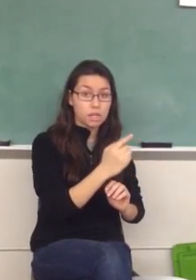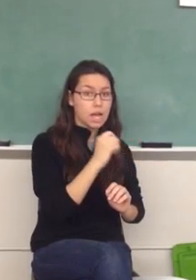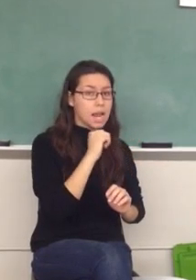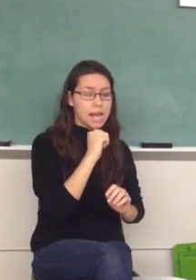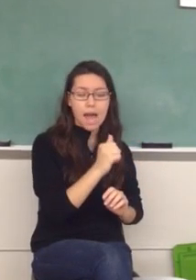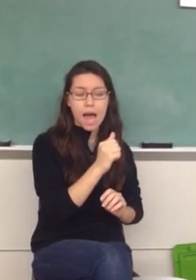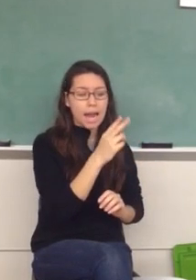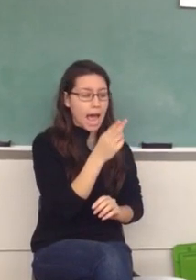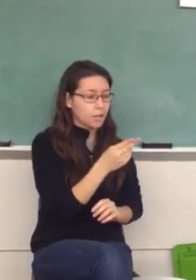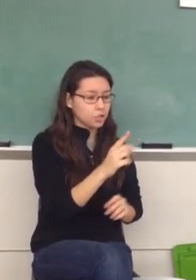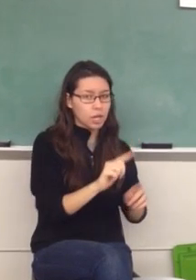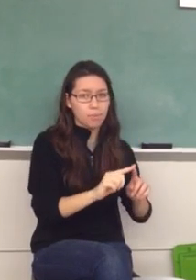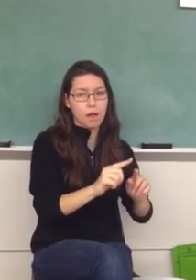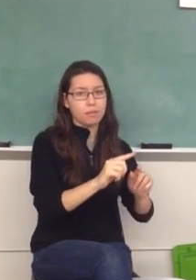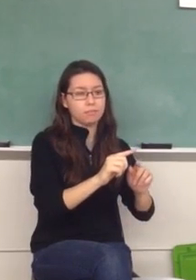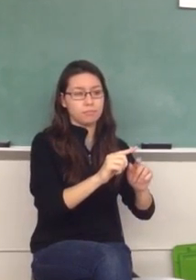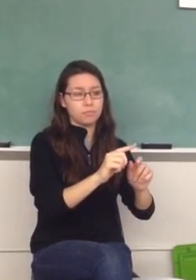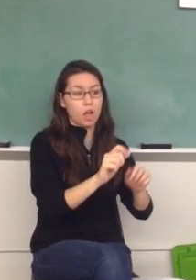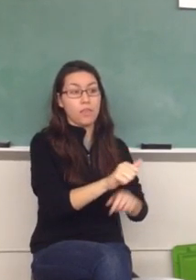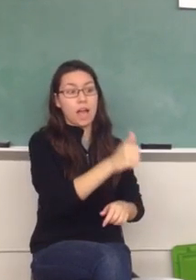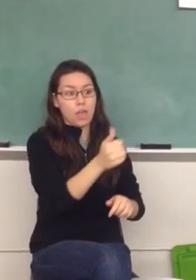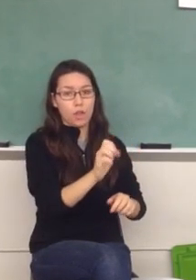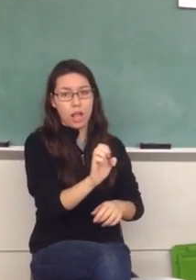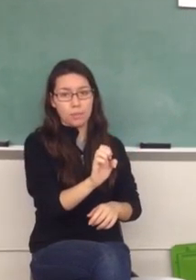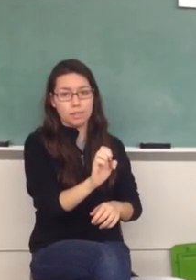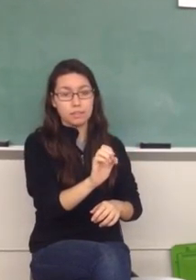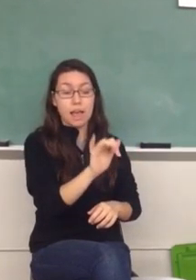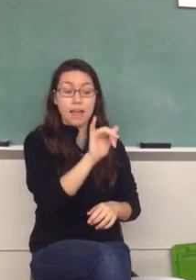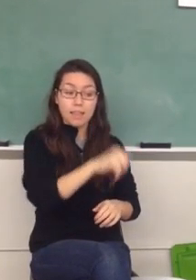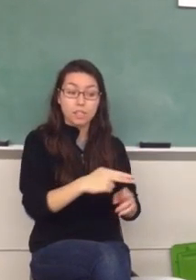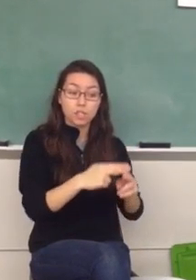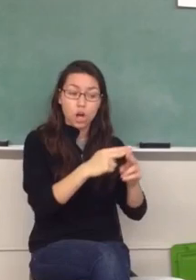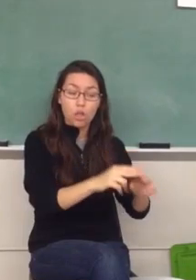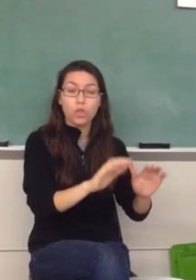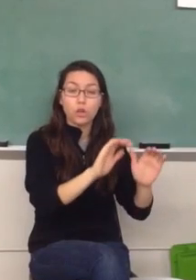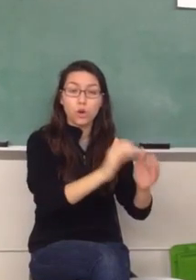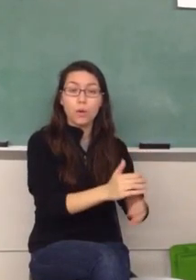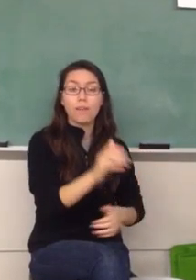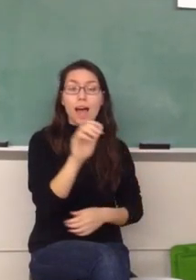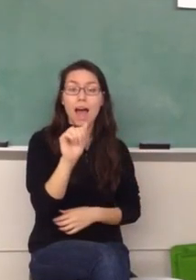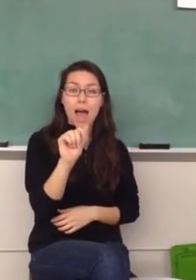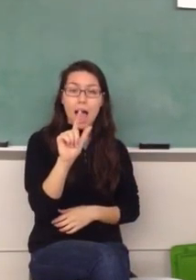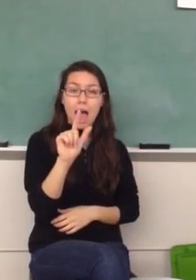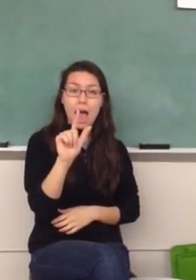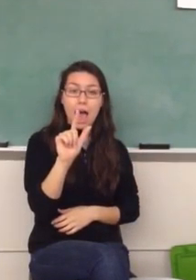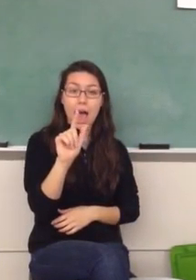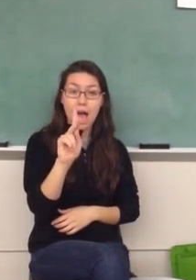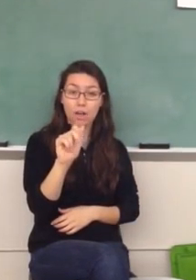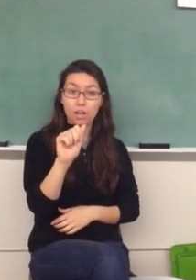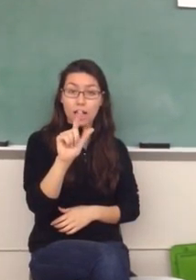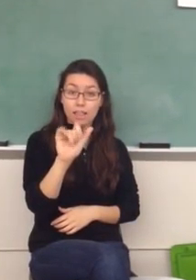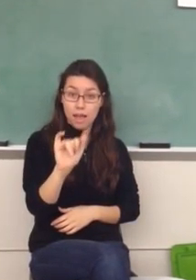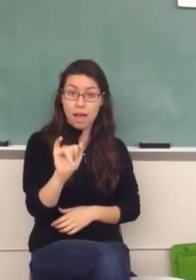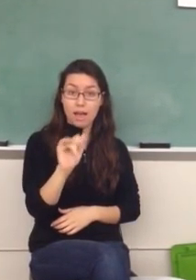underneath, is called the group of alkali metals. They are highly reactive metals.